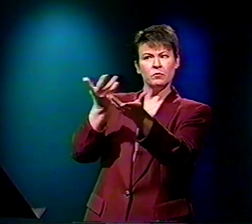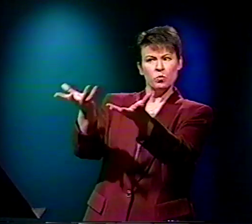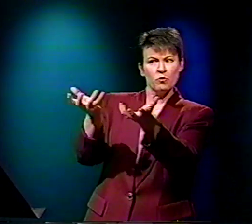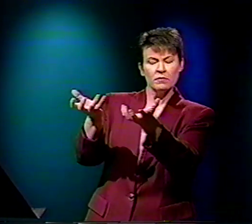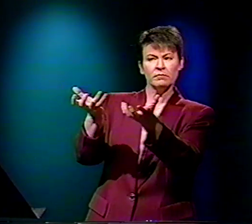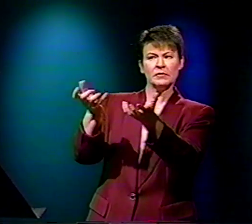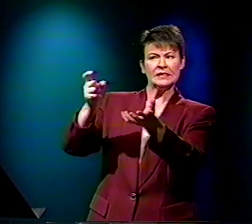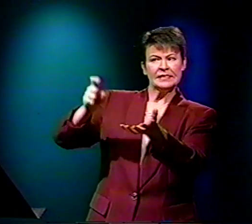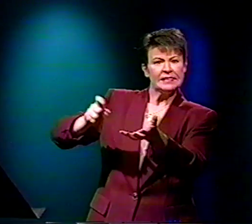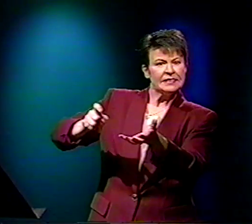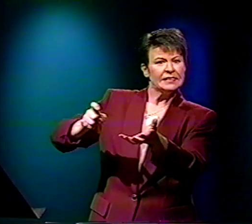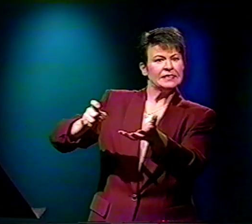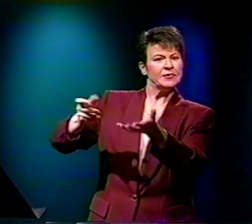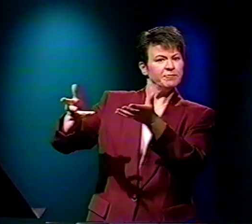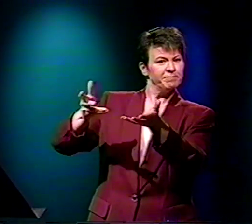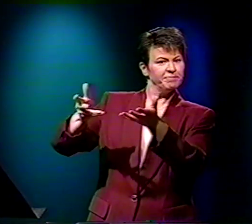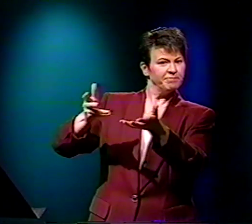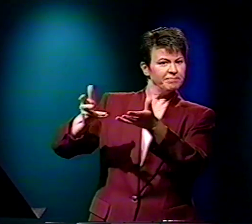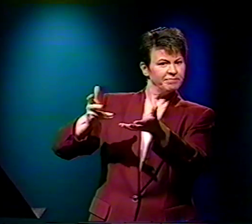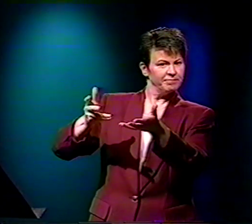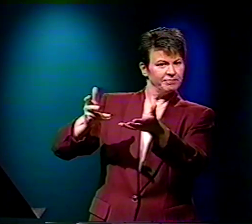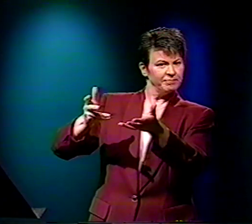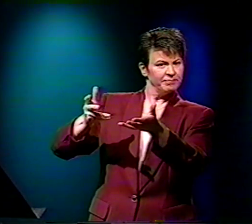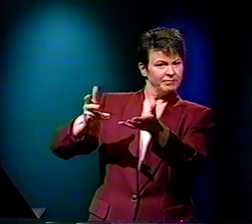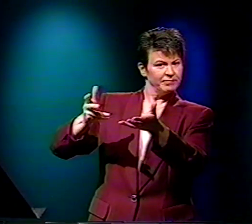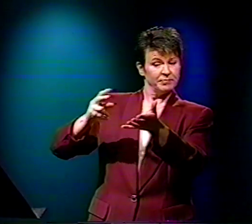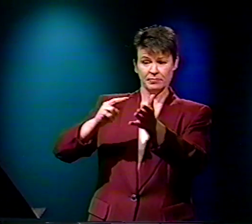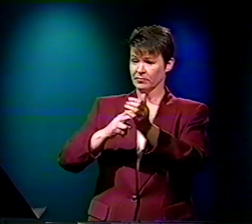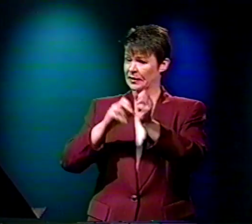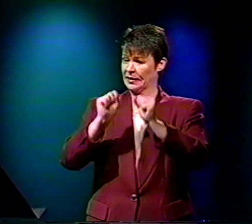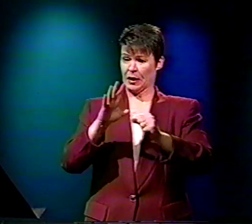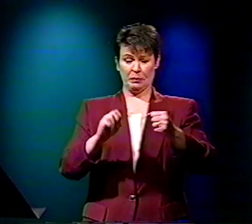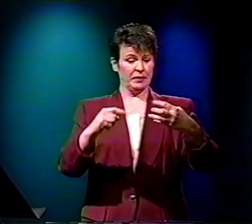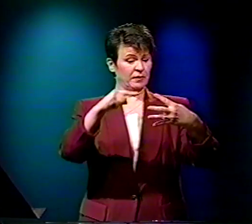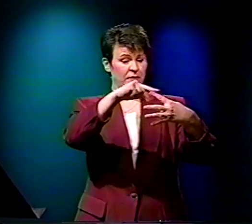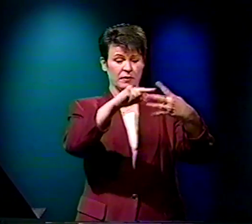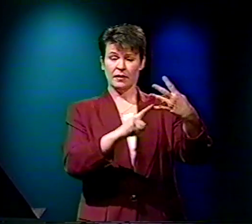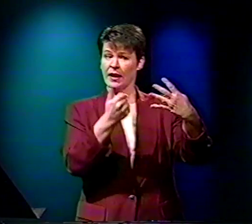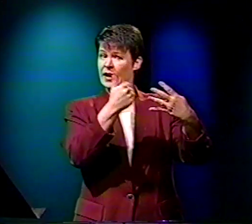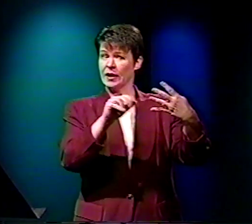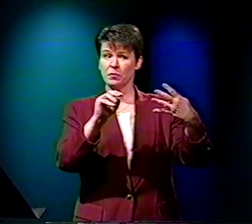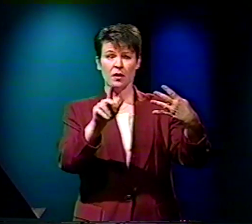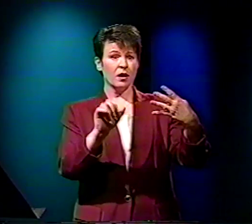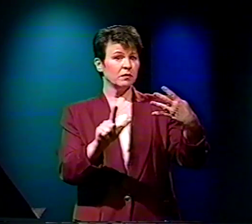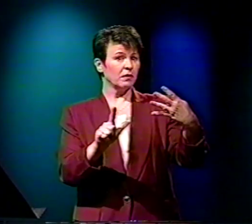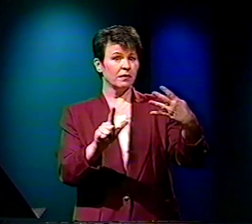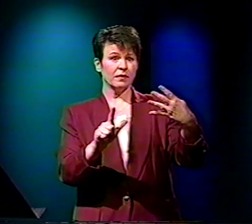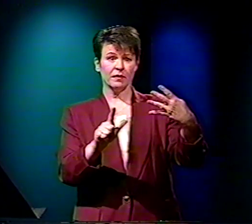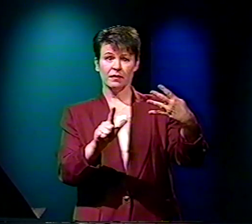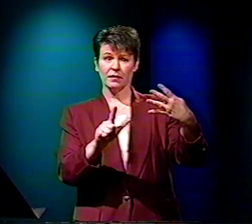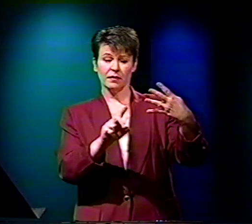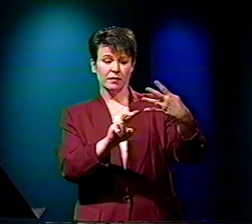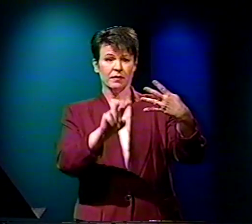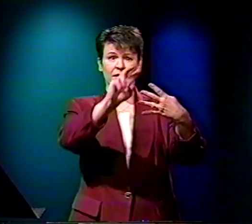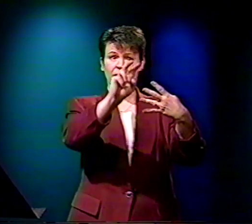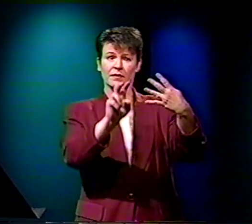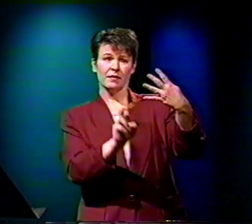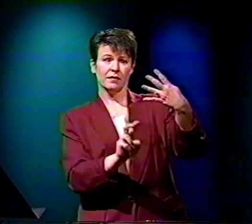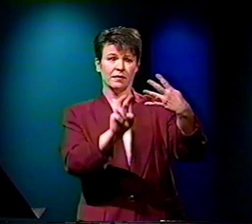deaf consumer is and what the deaf consumer wants and needs. And it could mean that you might provide services from any one